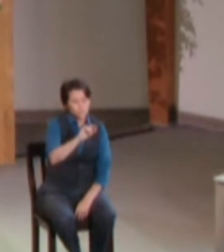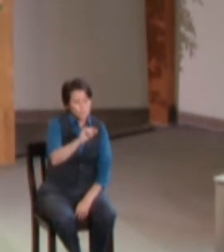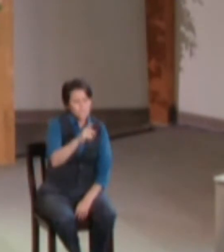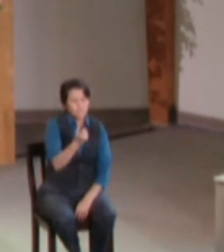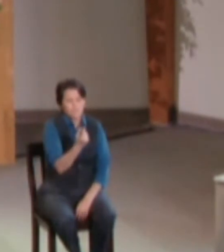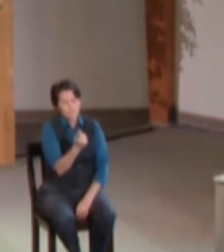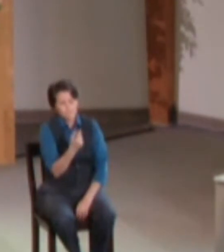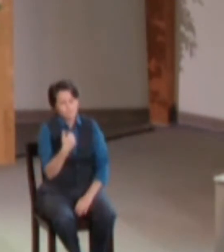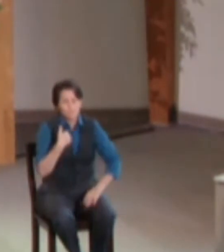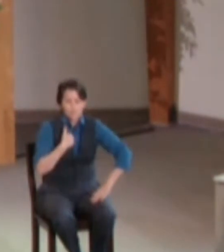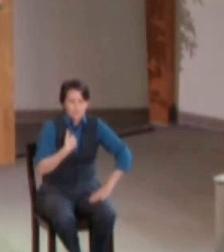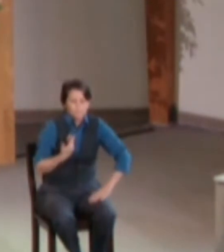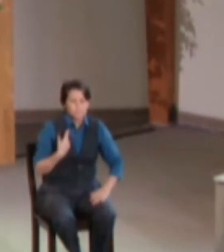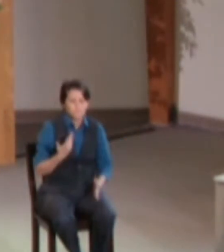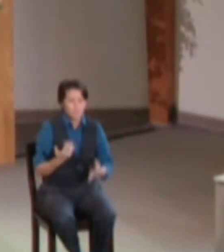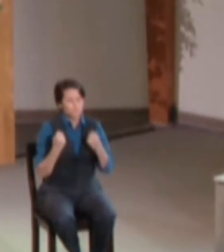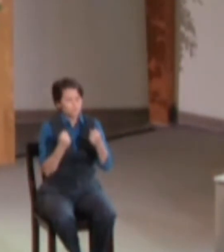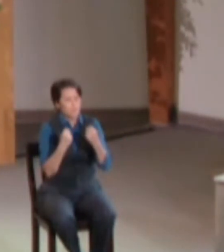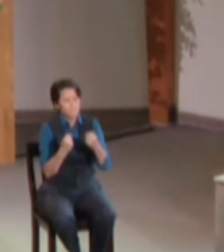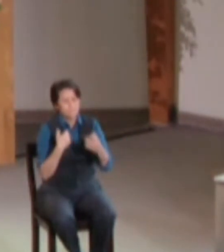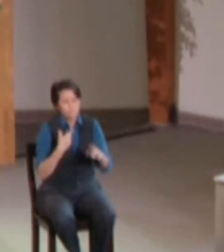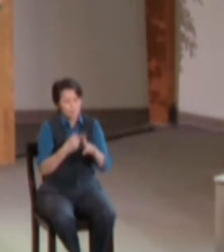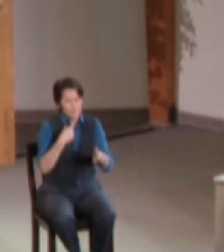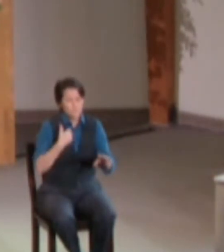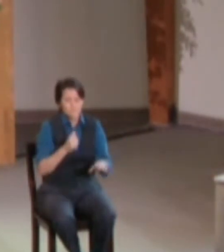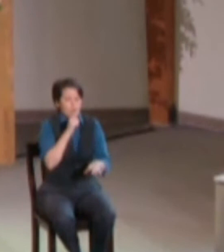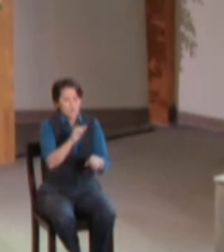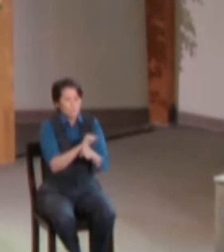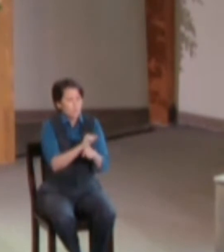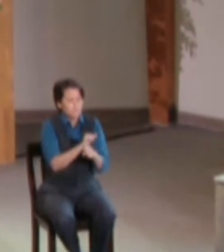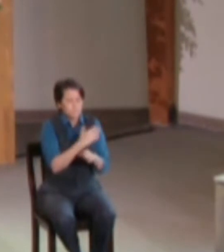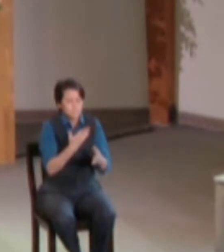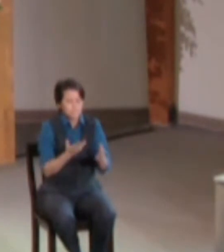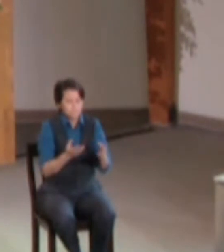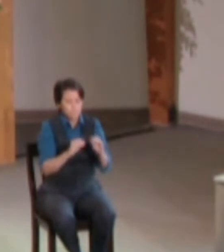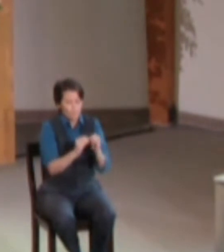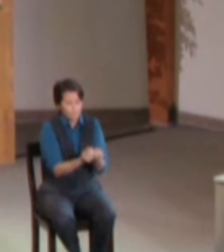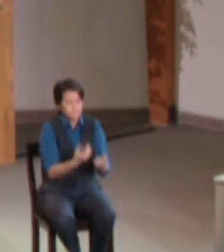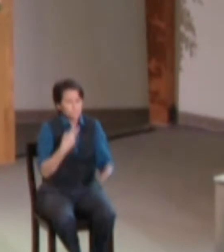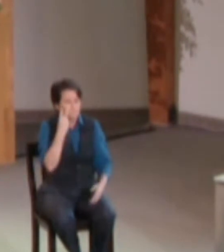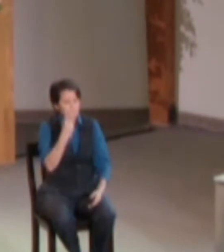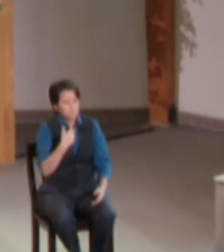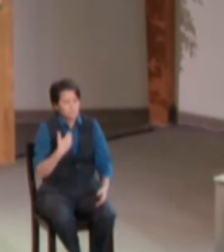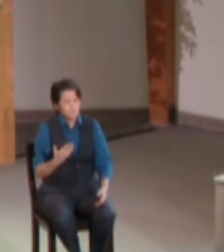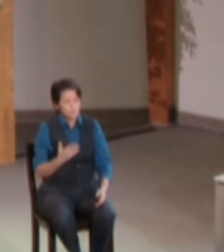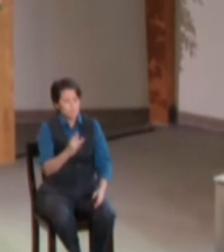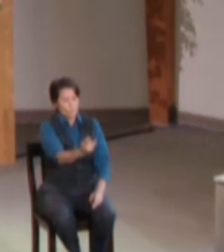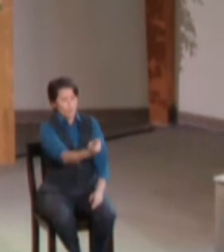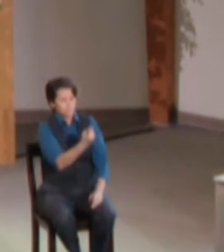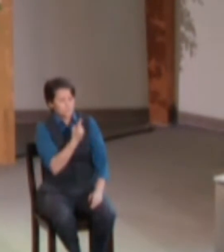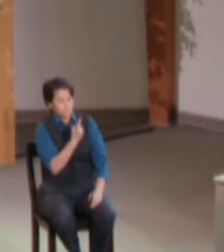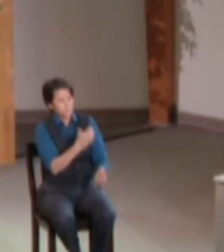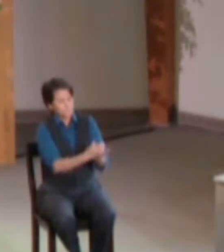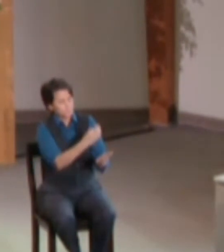of 2222 and 360, right at that bridge. And I could see him walking up with his little cup. And I looked